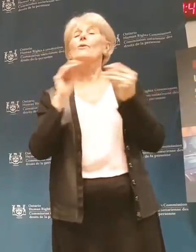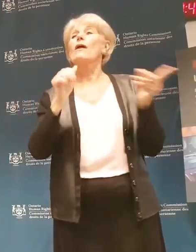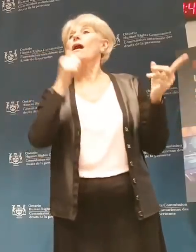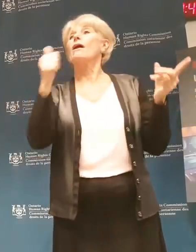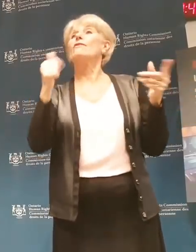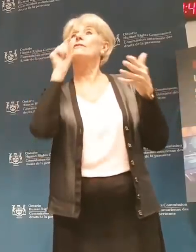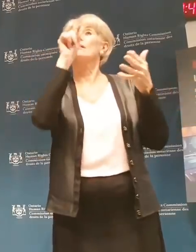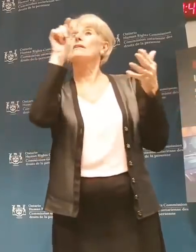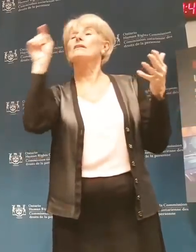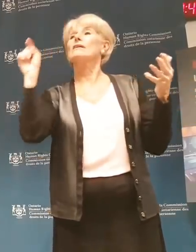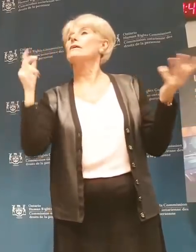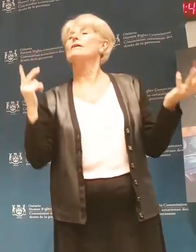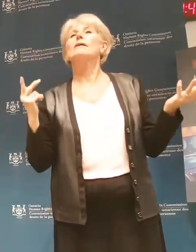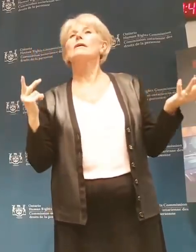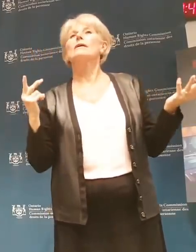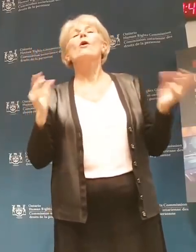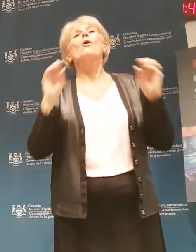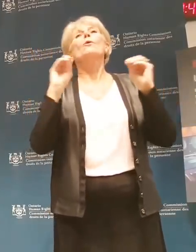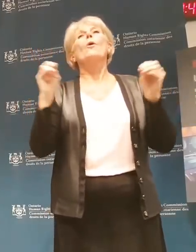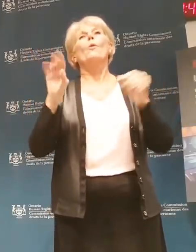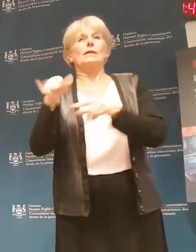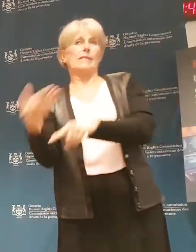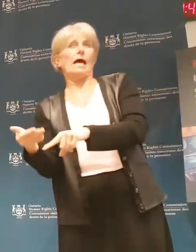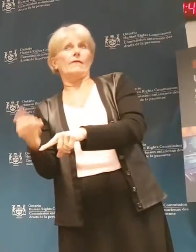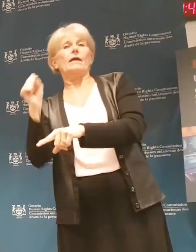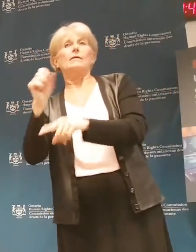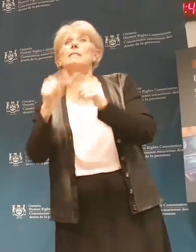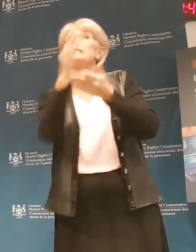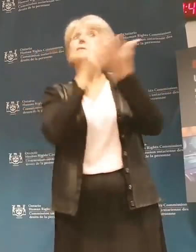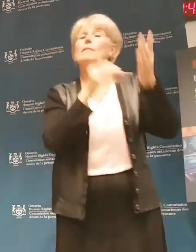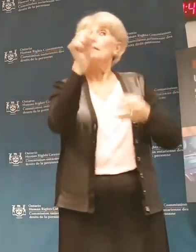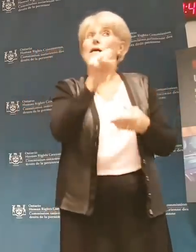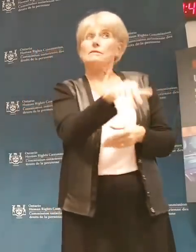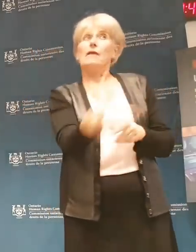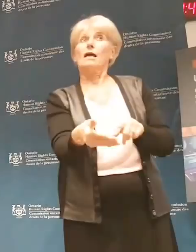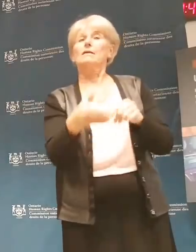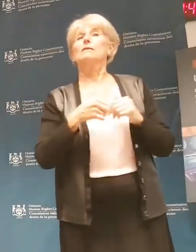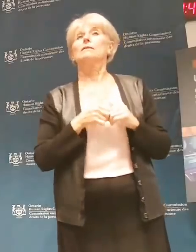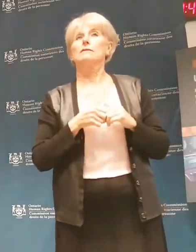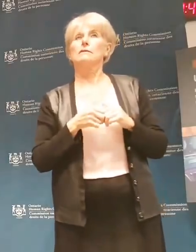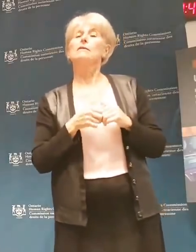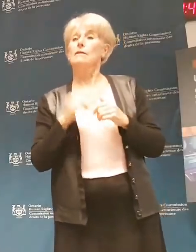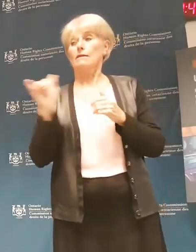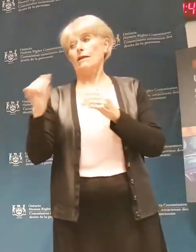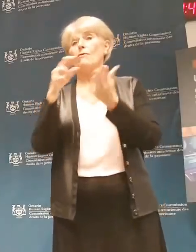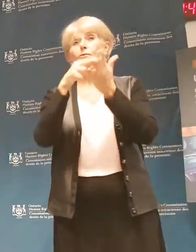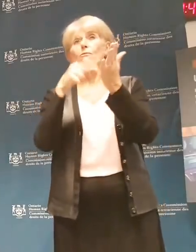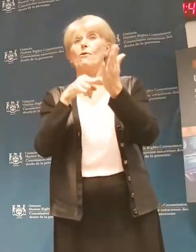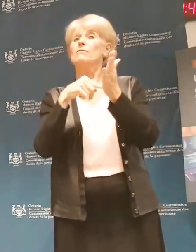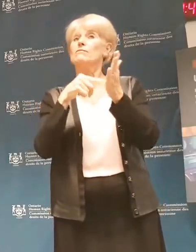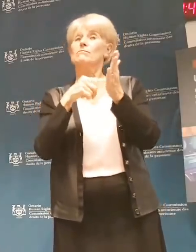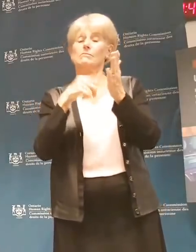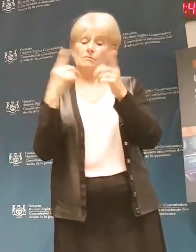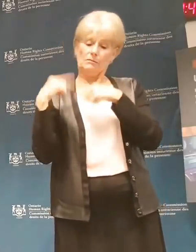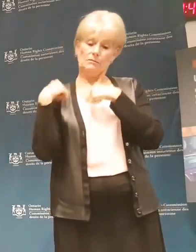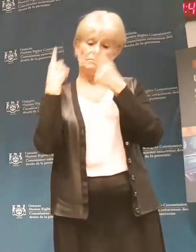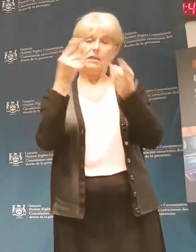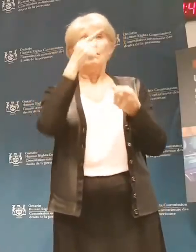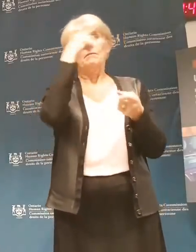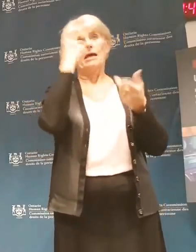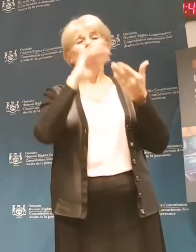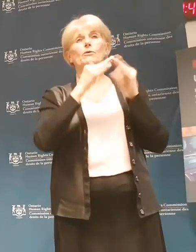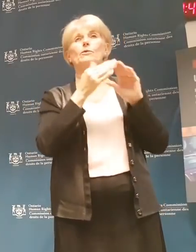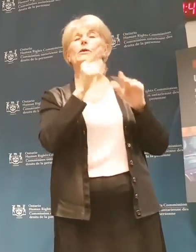might recount, did not have a lethal end. Some do. As the report details, the long-standing concern of black communities